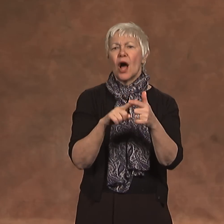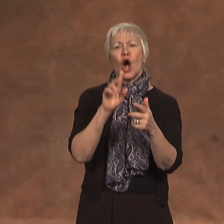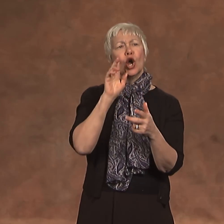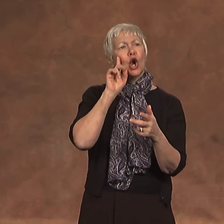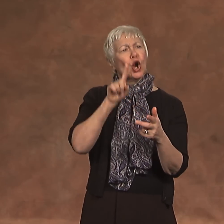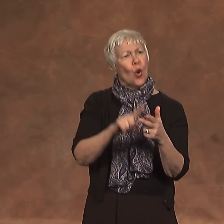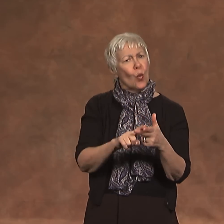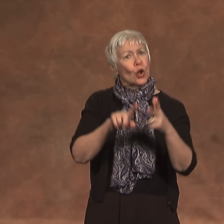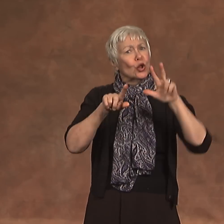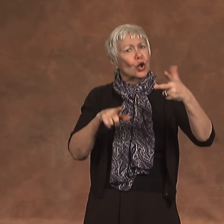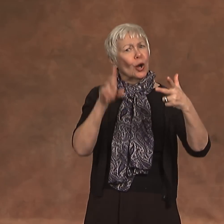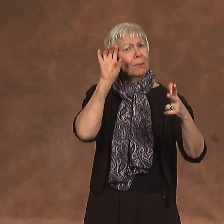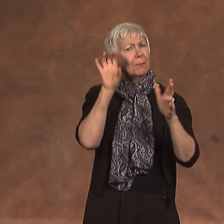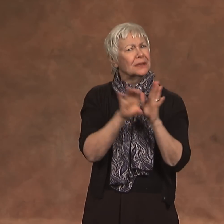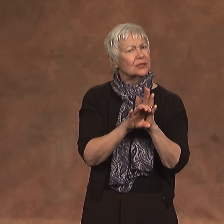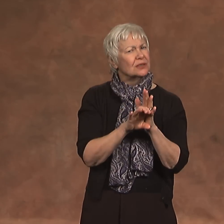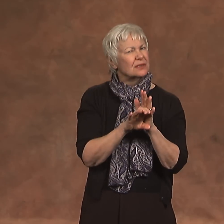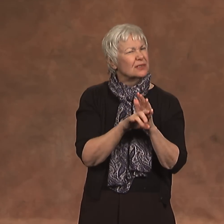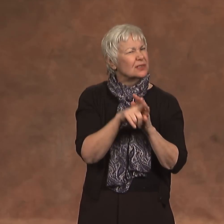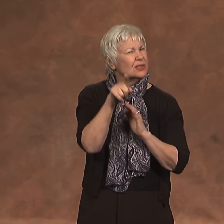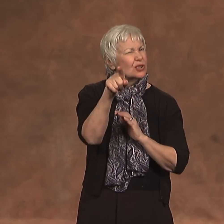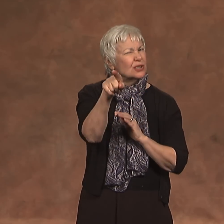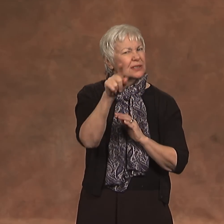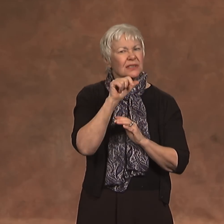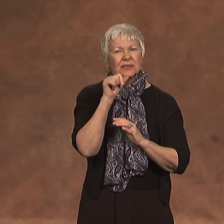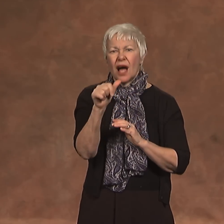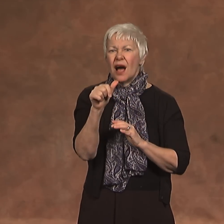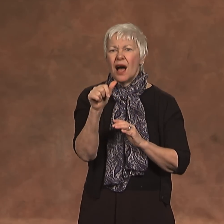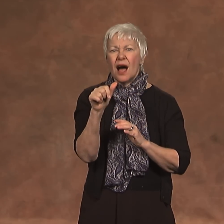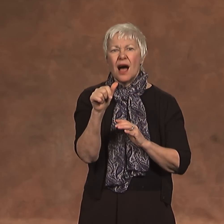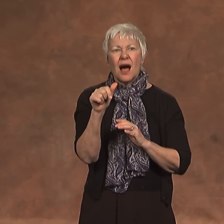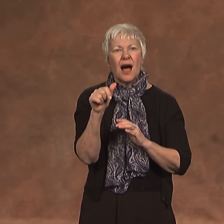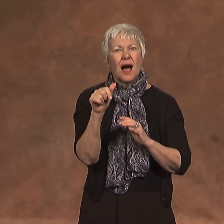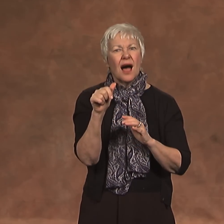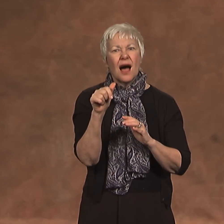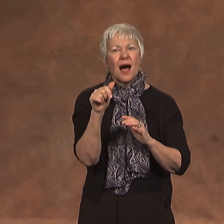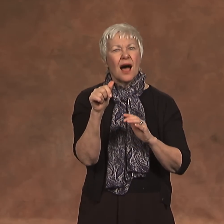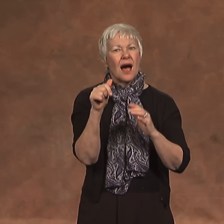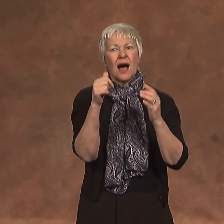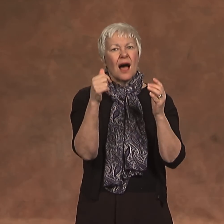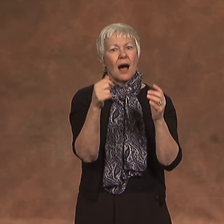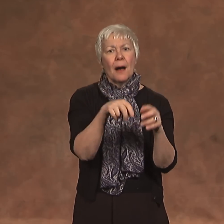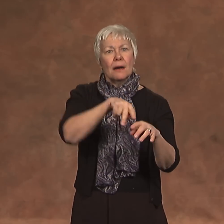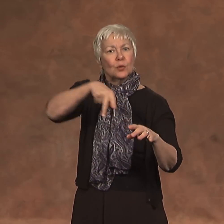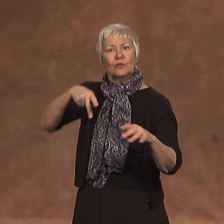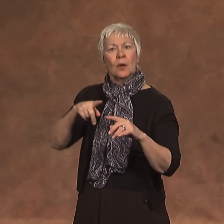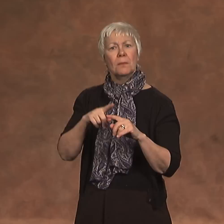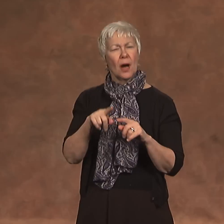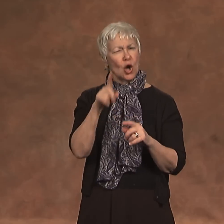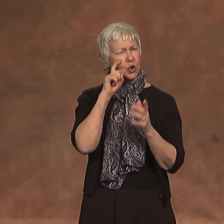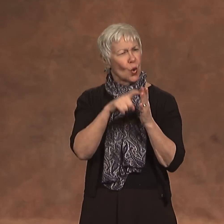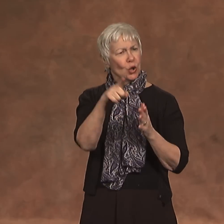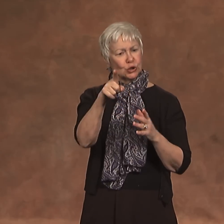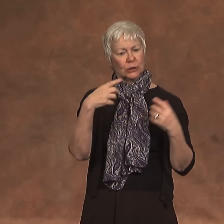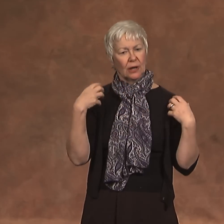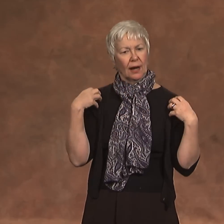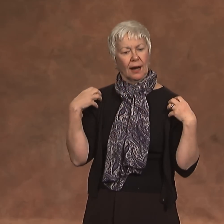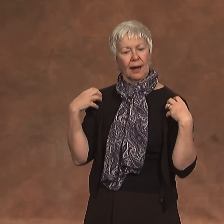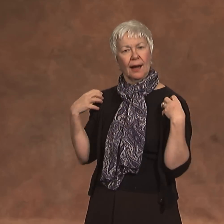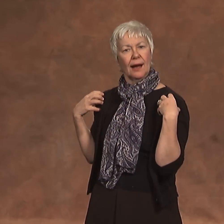third photo, she shifts her body and eye gaze to ensure that the students at the farthest end of the room